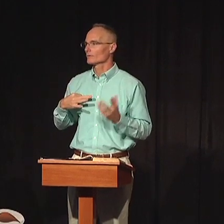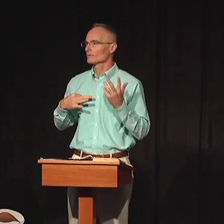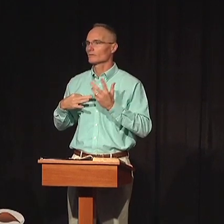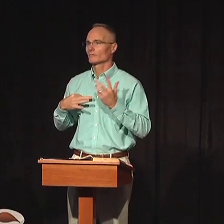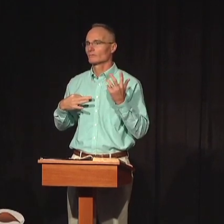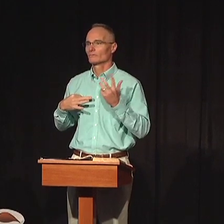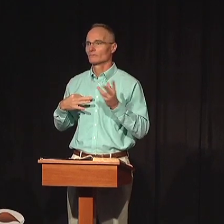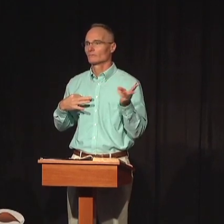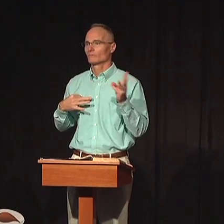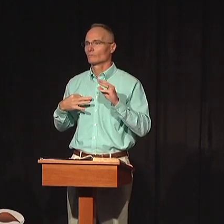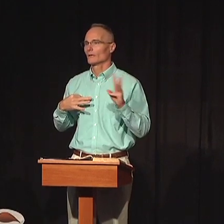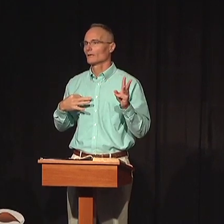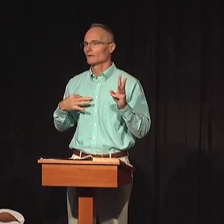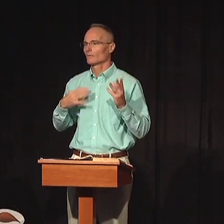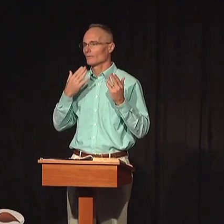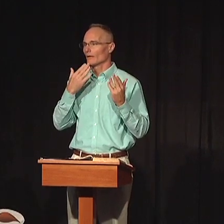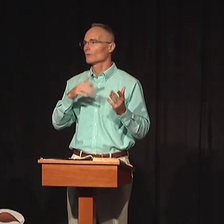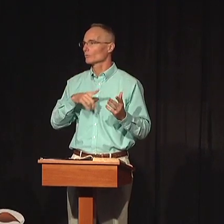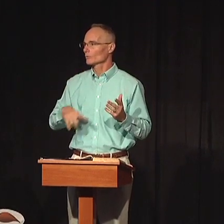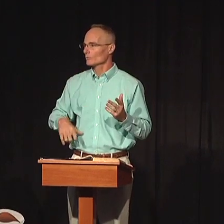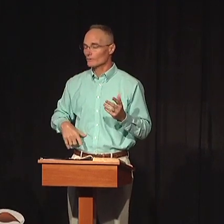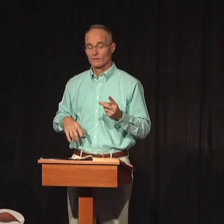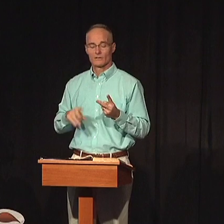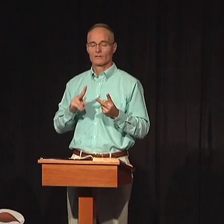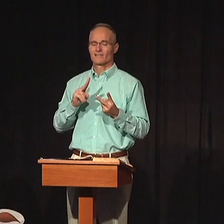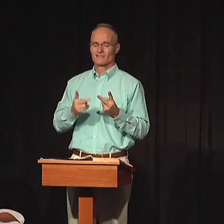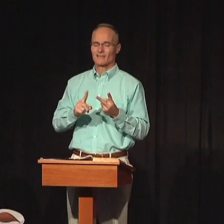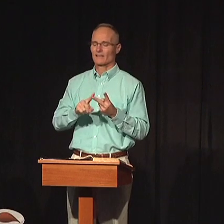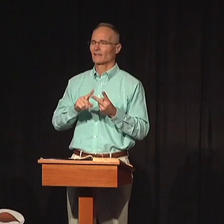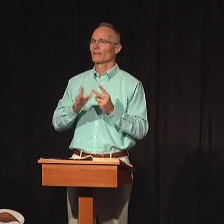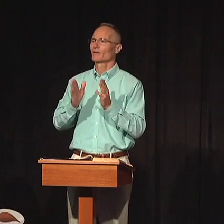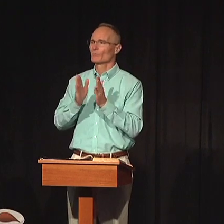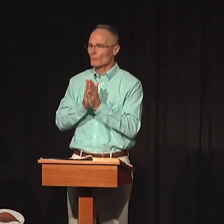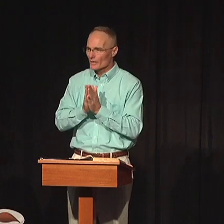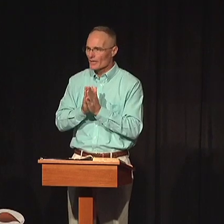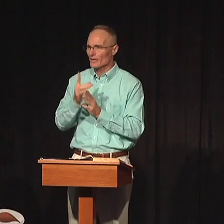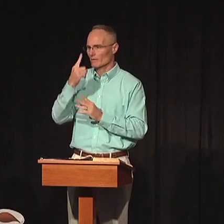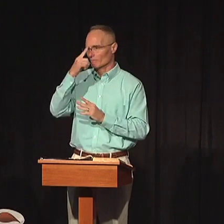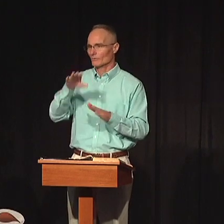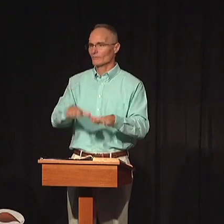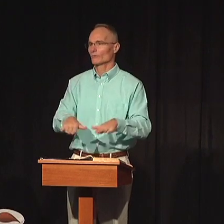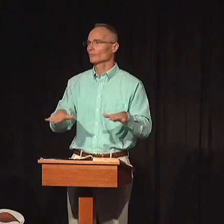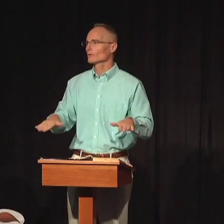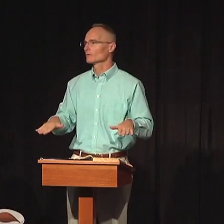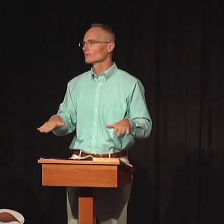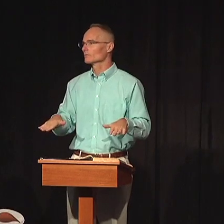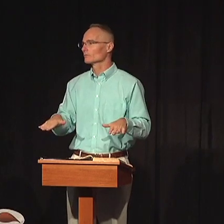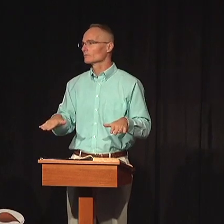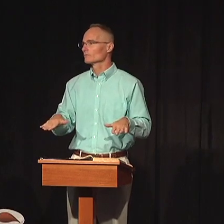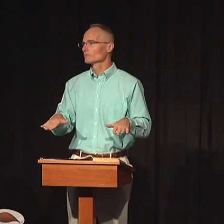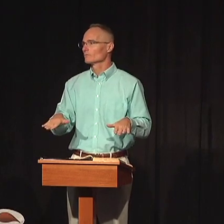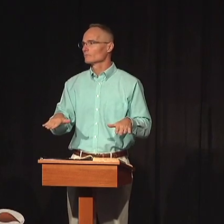28 volunteers. Wow. Thank you, Lord, for that. And secondly, pray for the children.